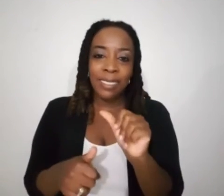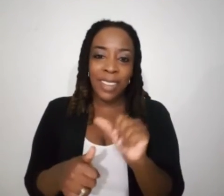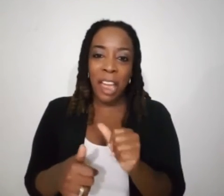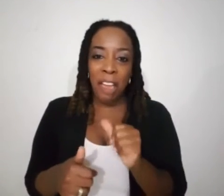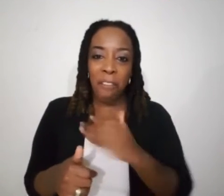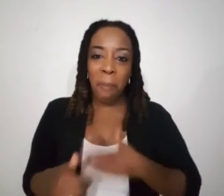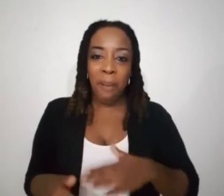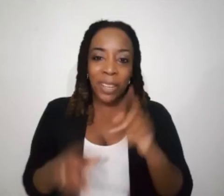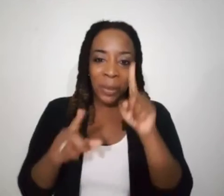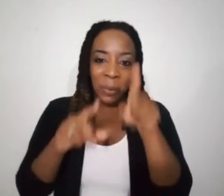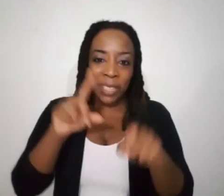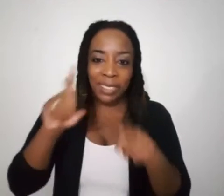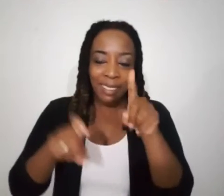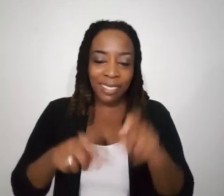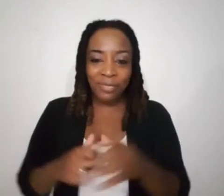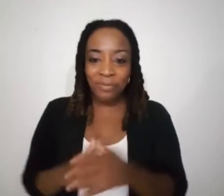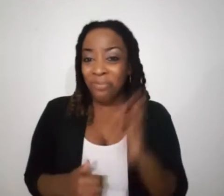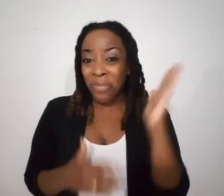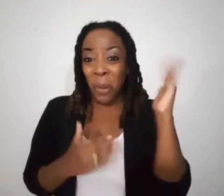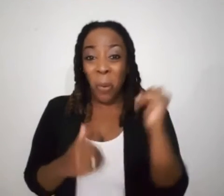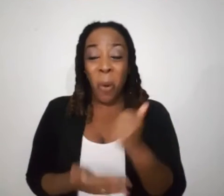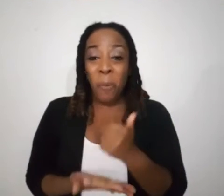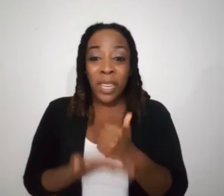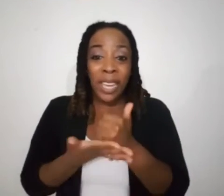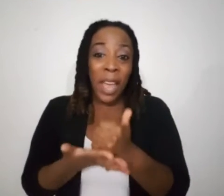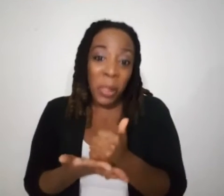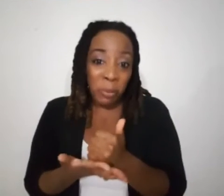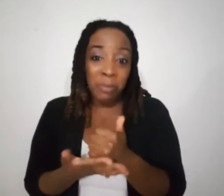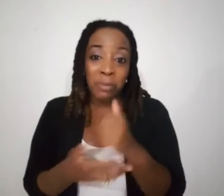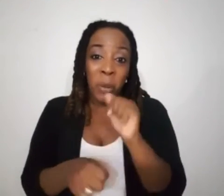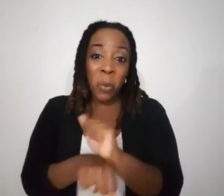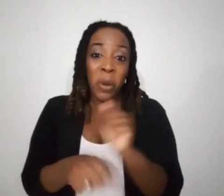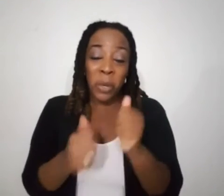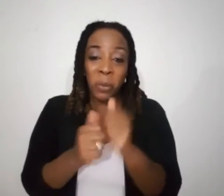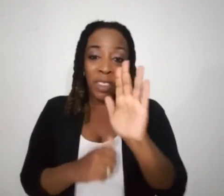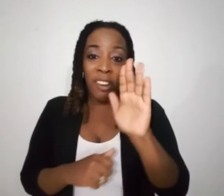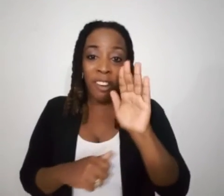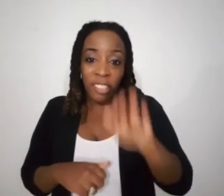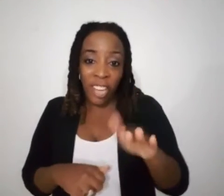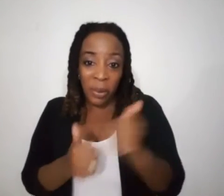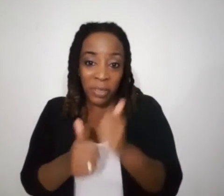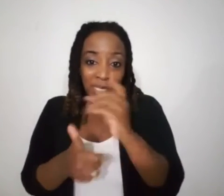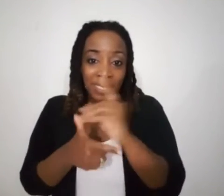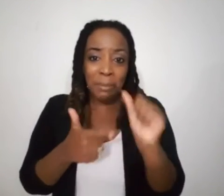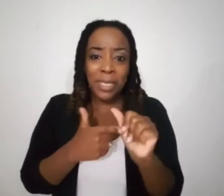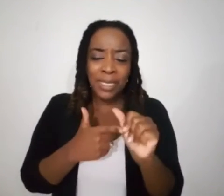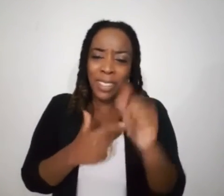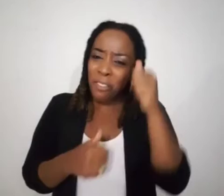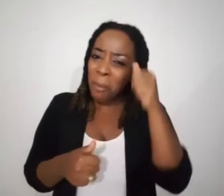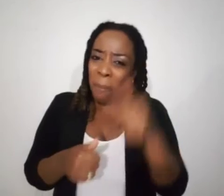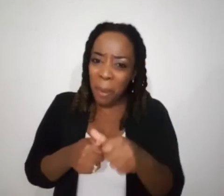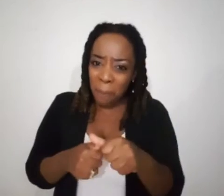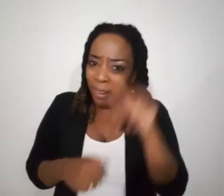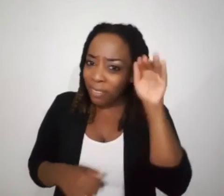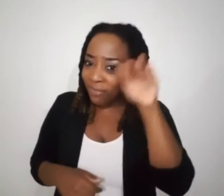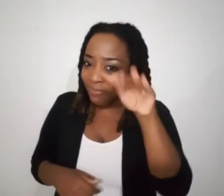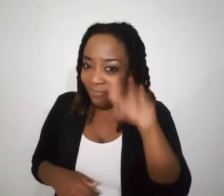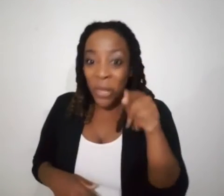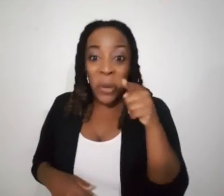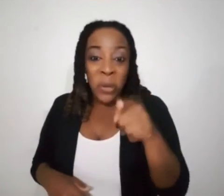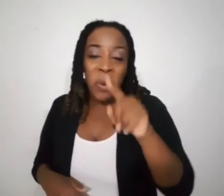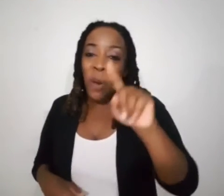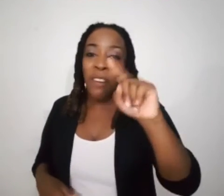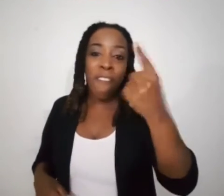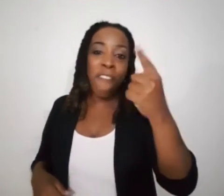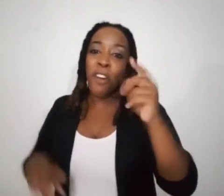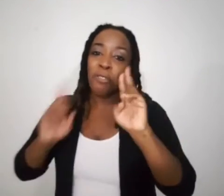in working with your child with a disability. Remember, you are your child's first responder. You've